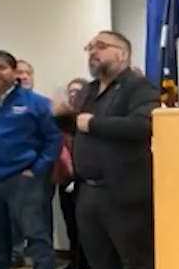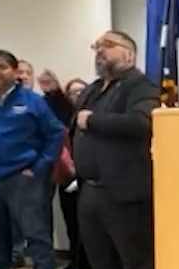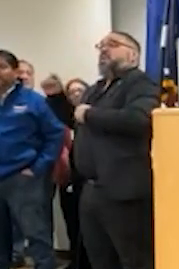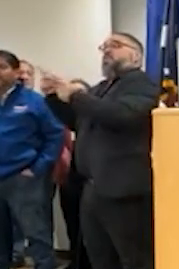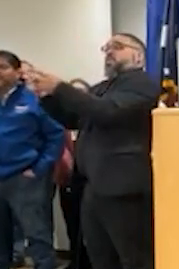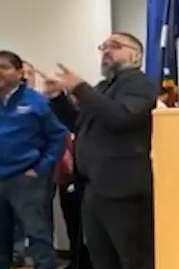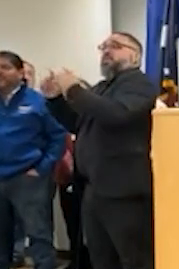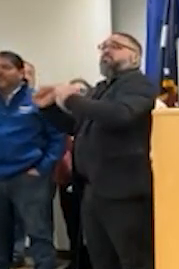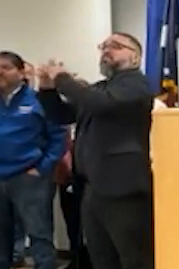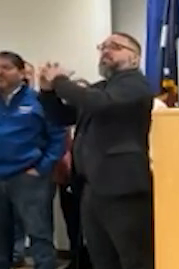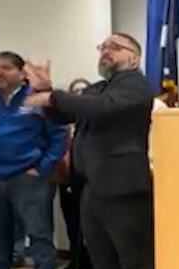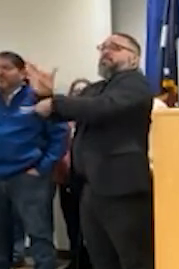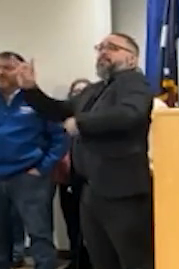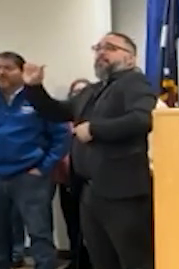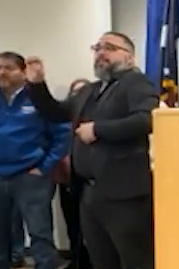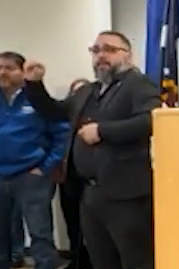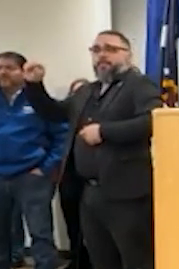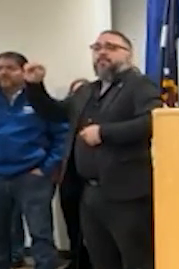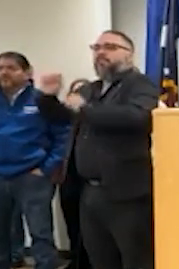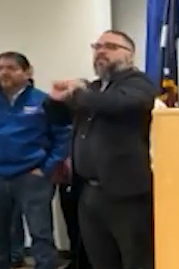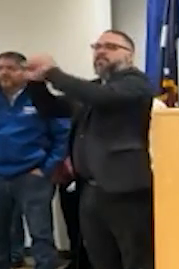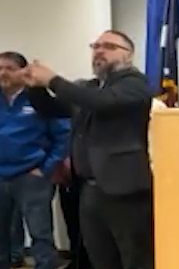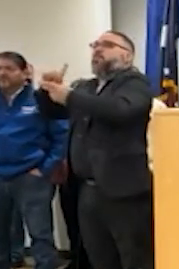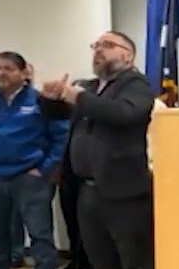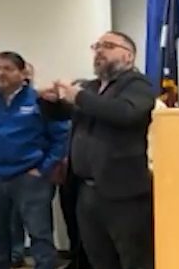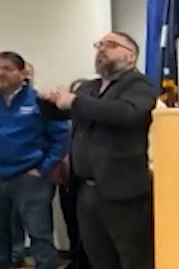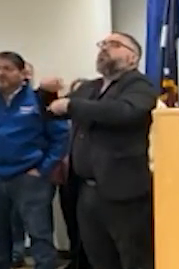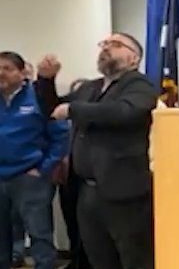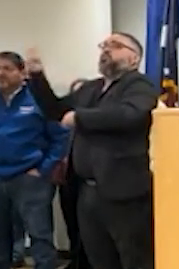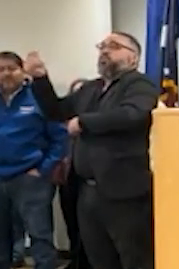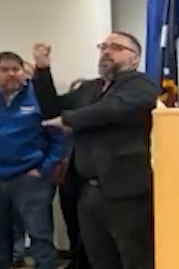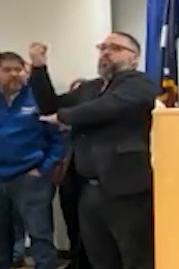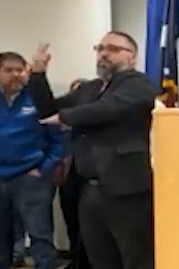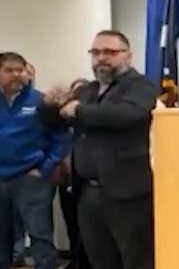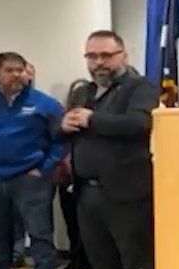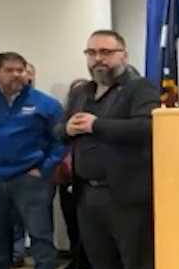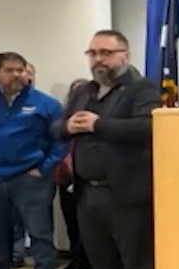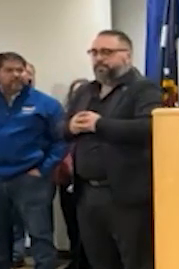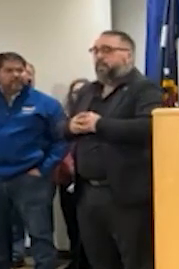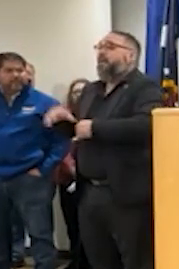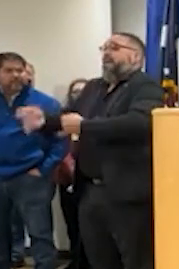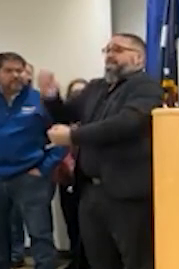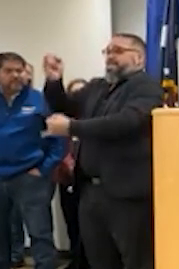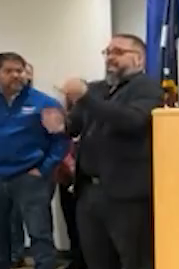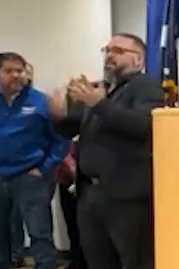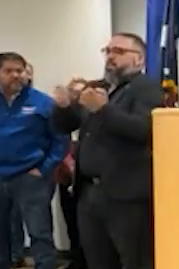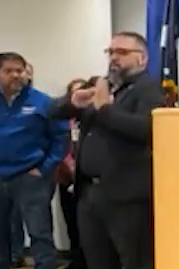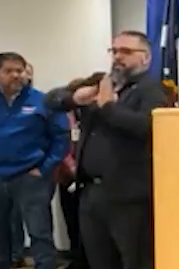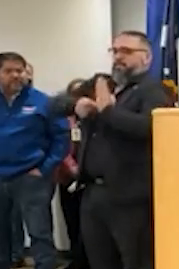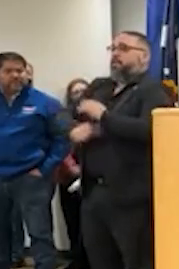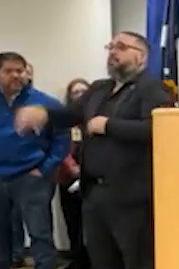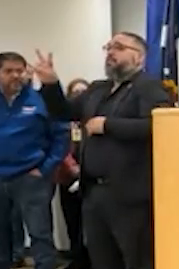up at 8 a.m. this morning, and they'll be open up through noon on Tuesday. And then lastly, I want to reiterate